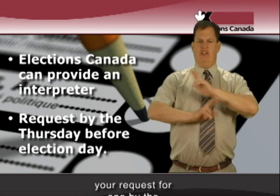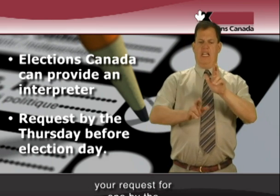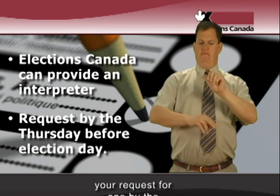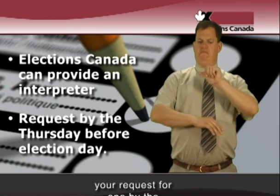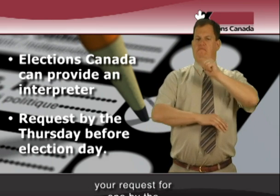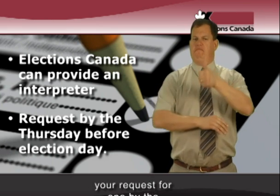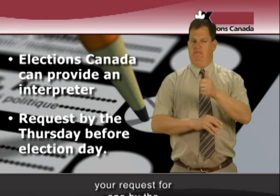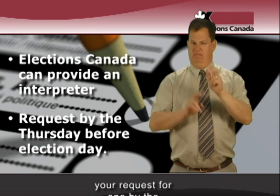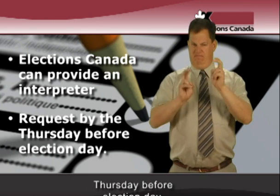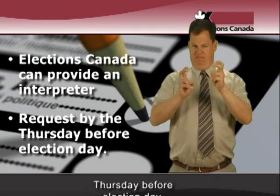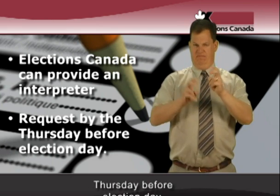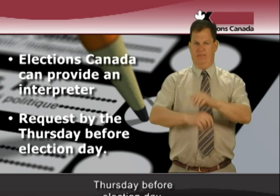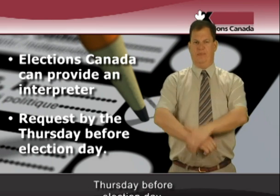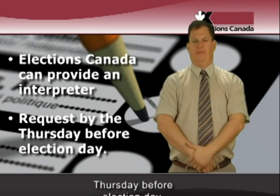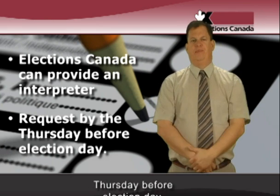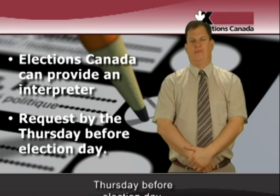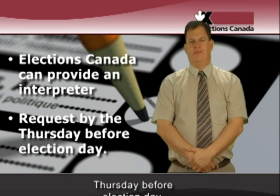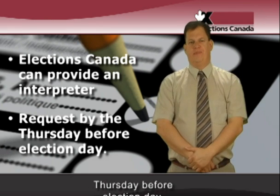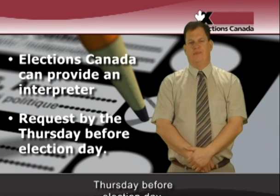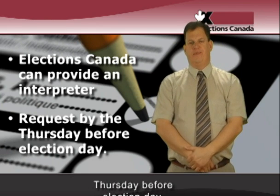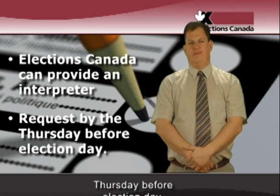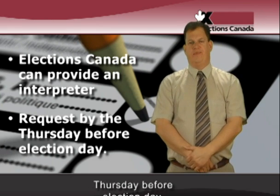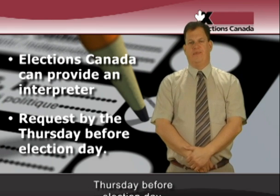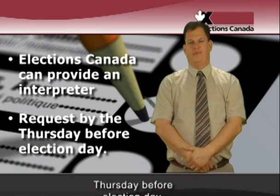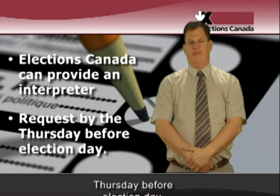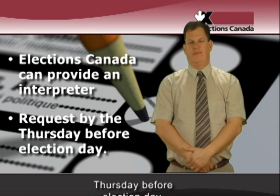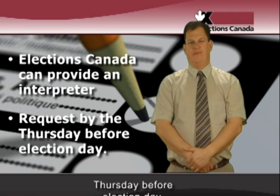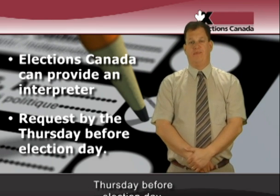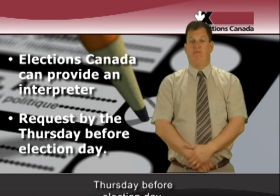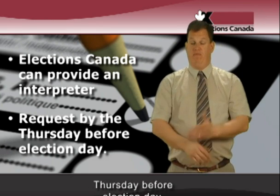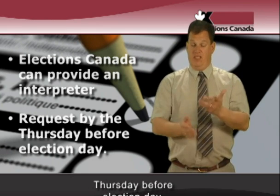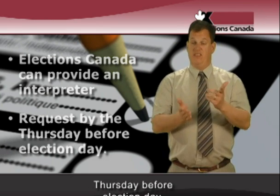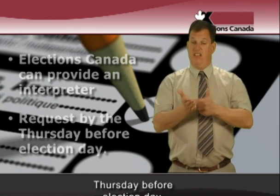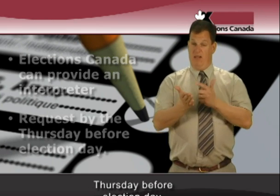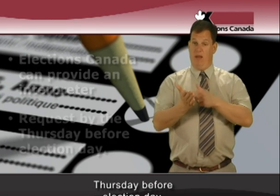your request for one by the Thursday before Election Day.